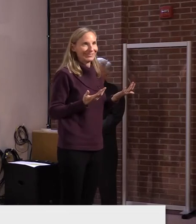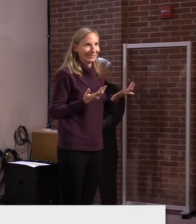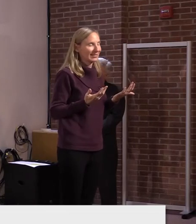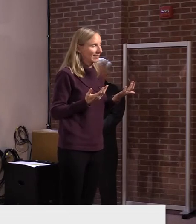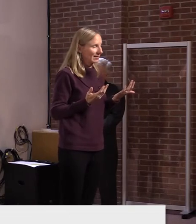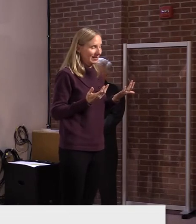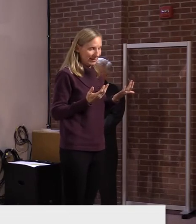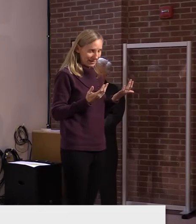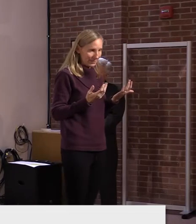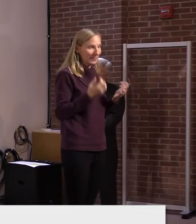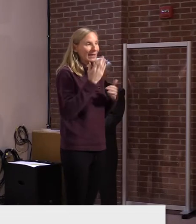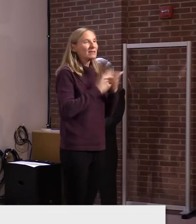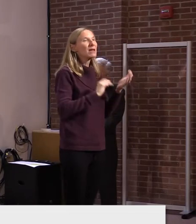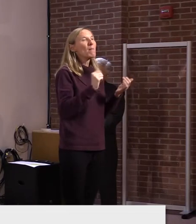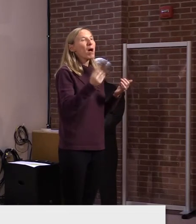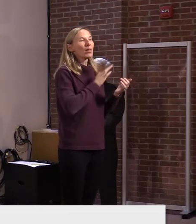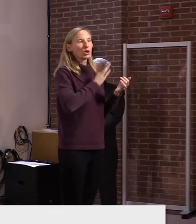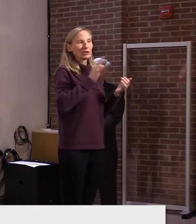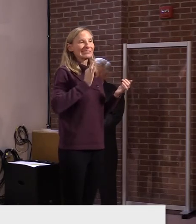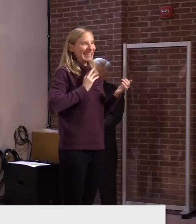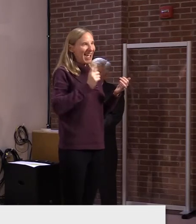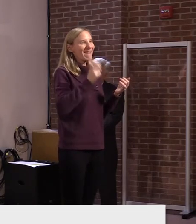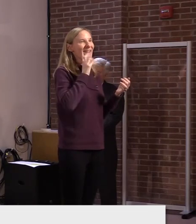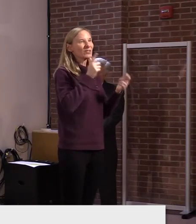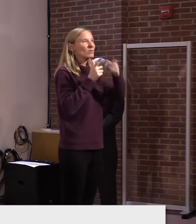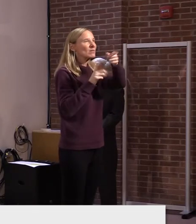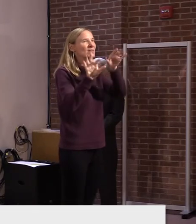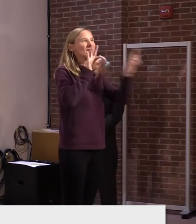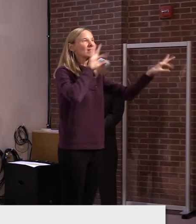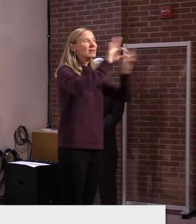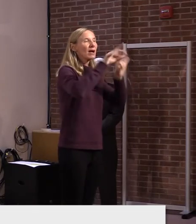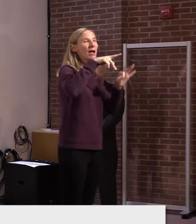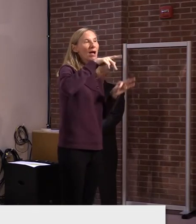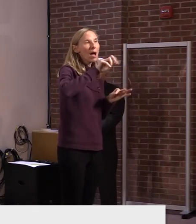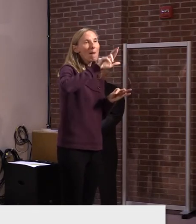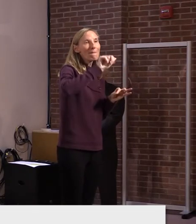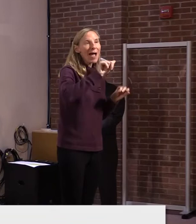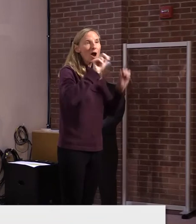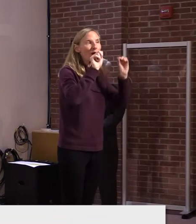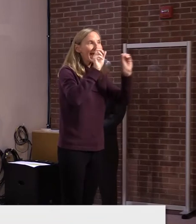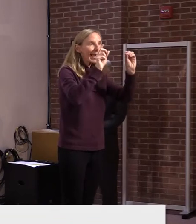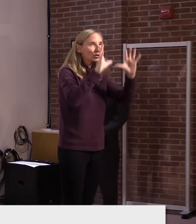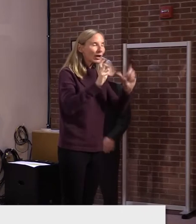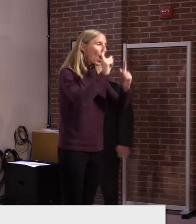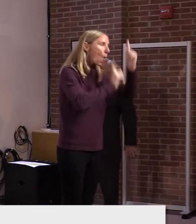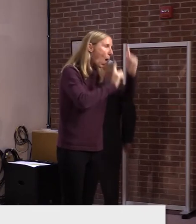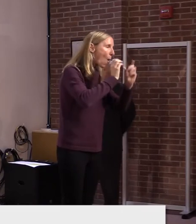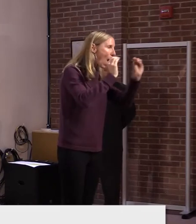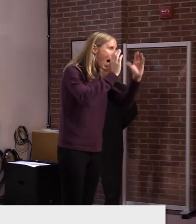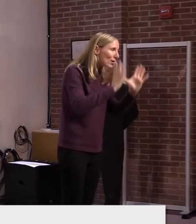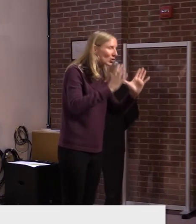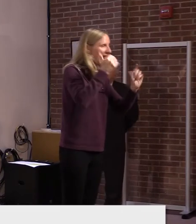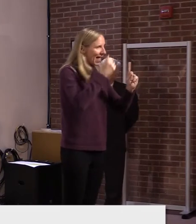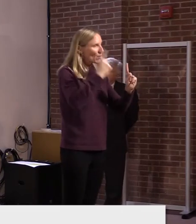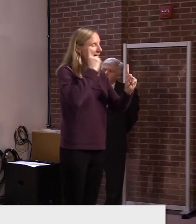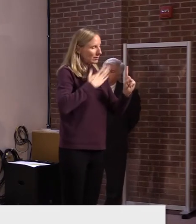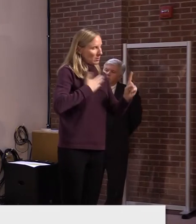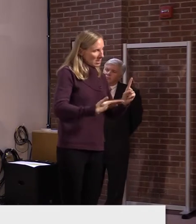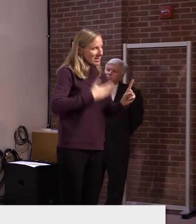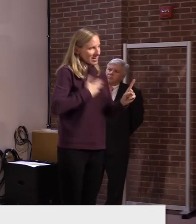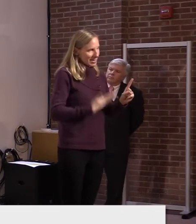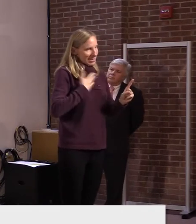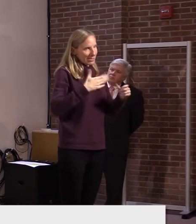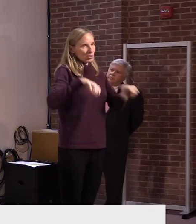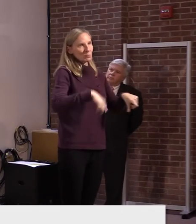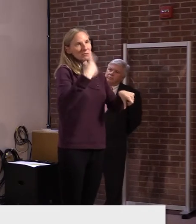They're going to need to redeploy some of the other staff in the district to ramp up testing, you know, whether it be paraeducators and so forth. Everyone's going to need to chip in. But again,